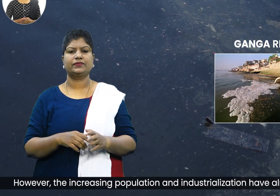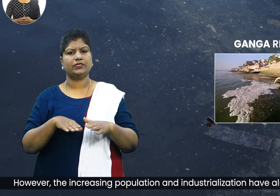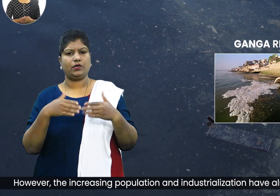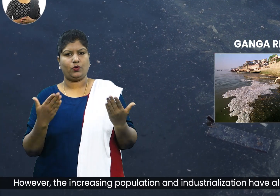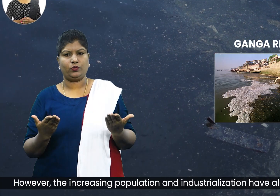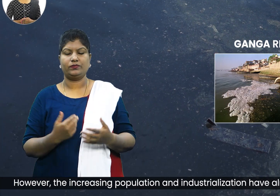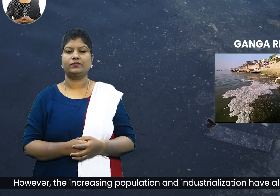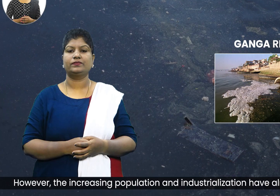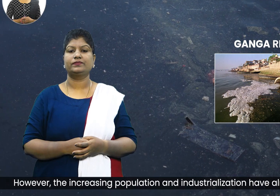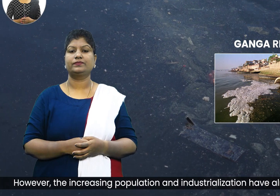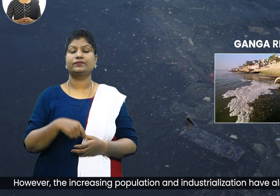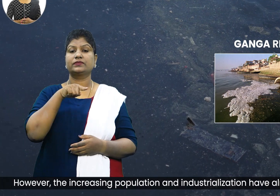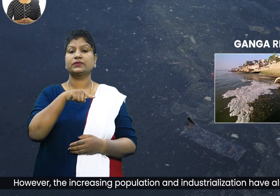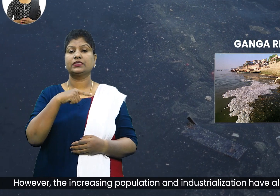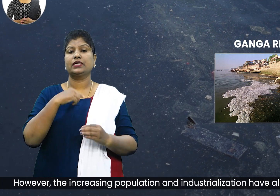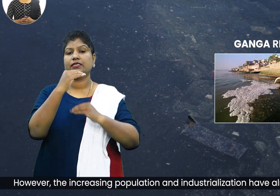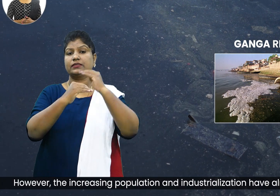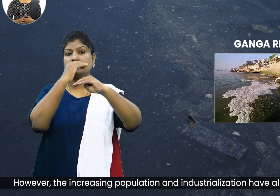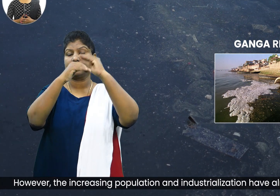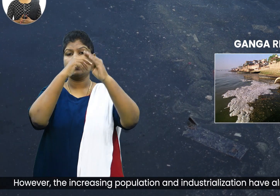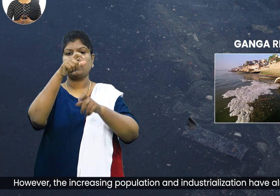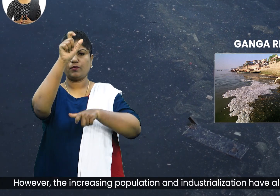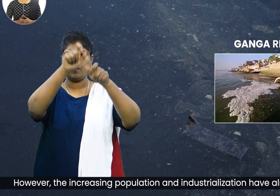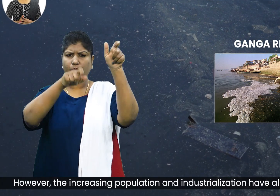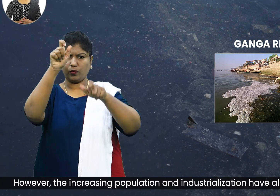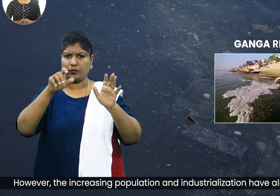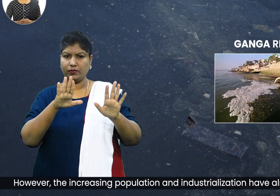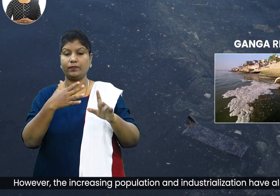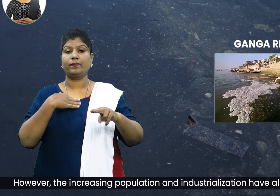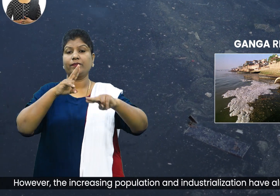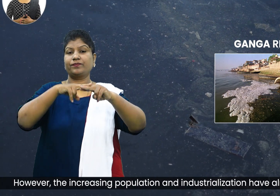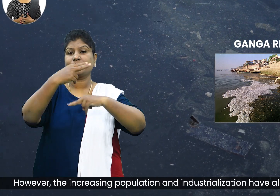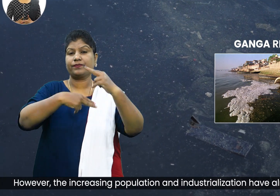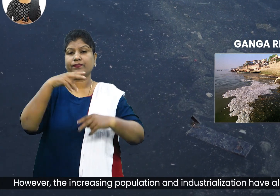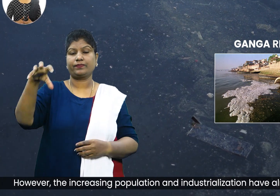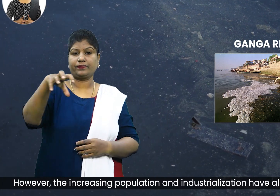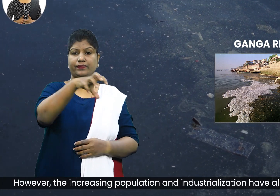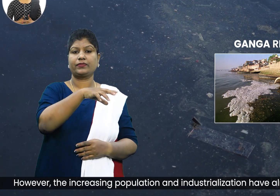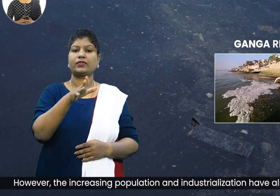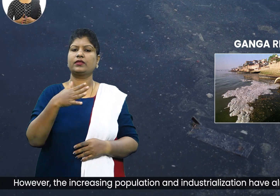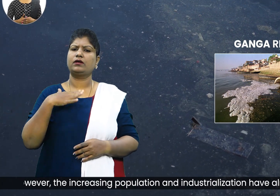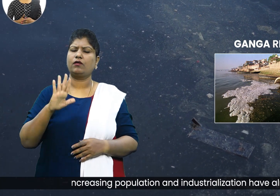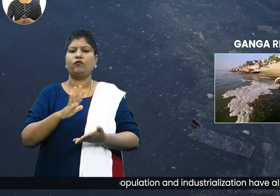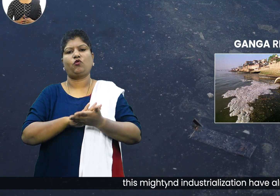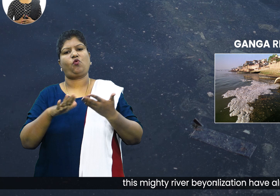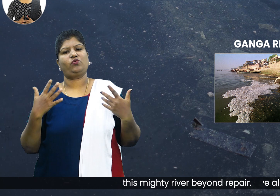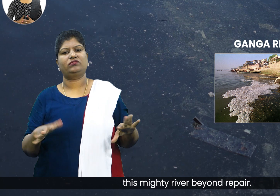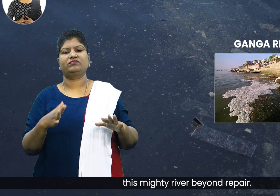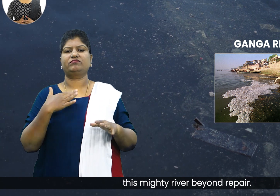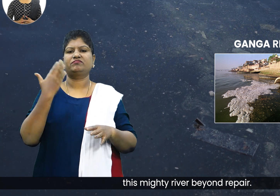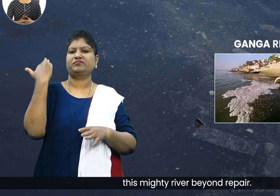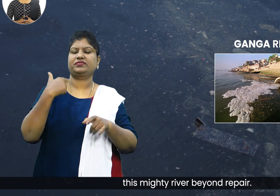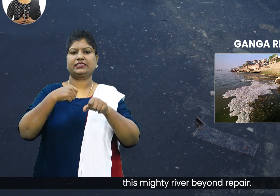However, the increasing population and industrialization have already damaged this